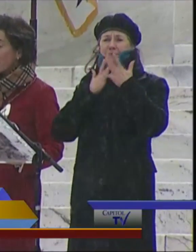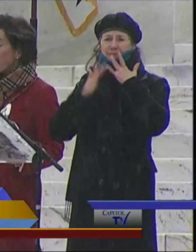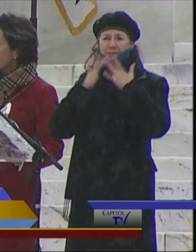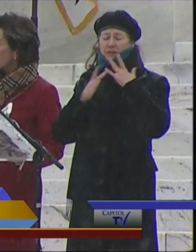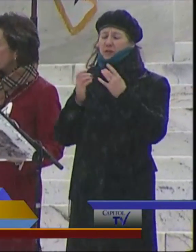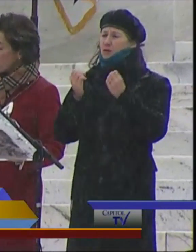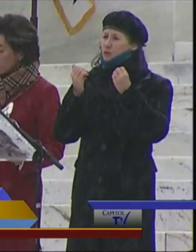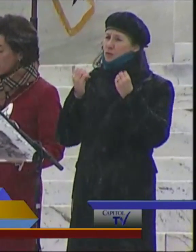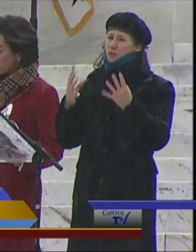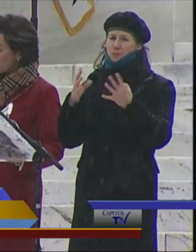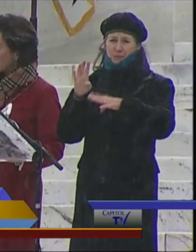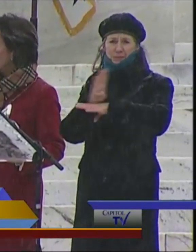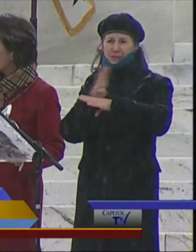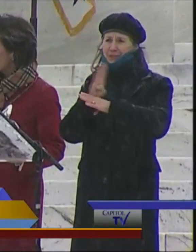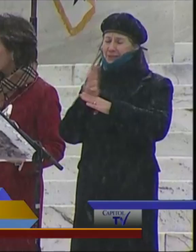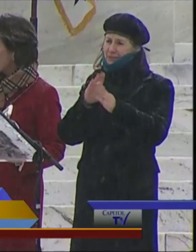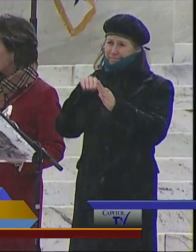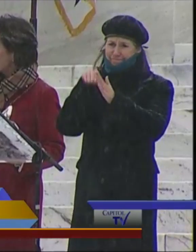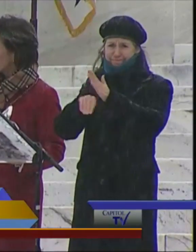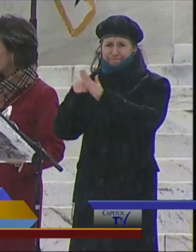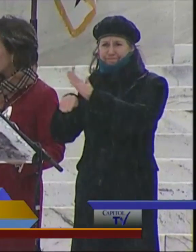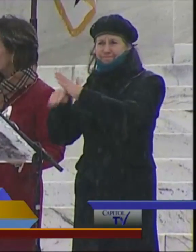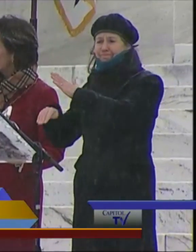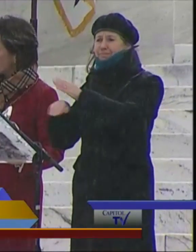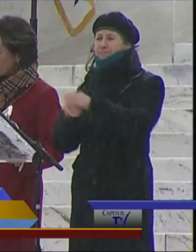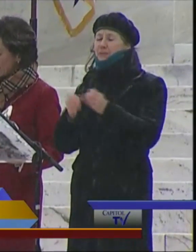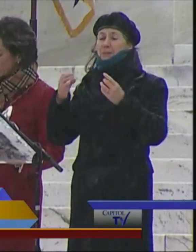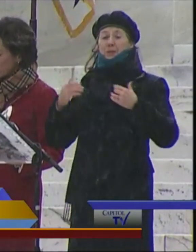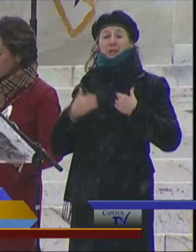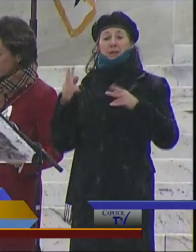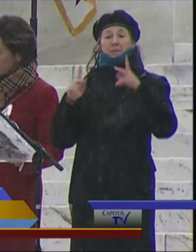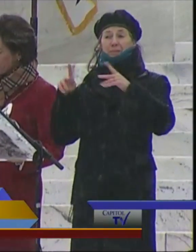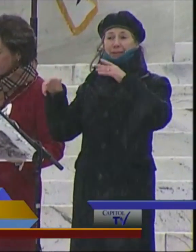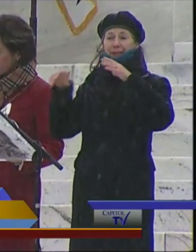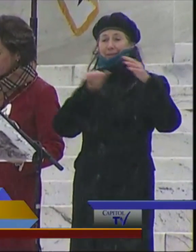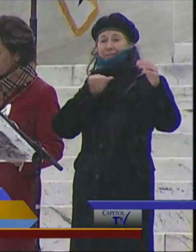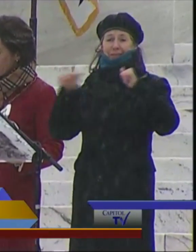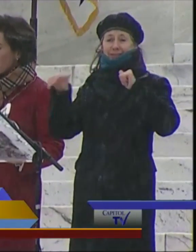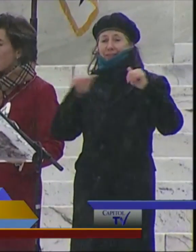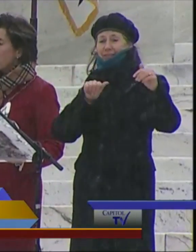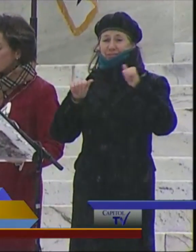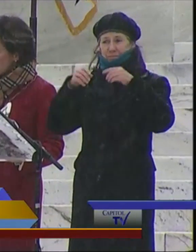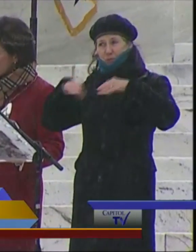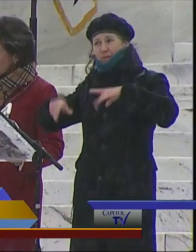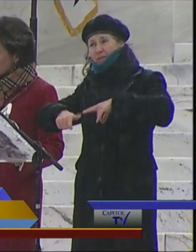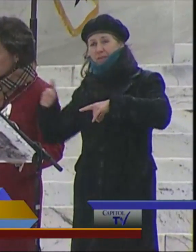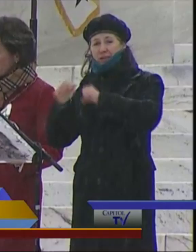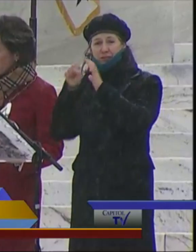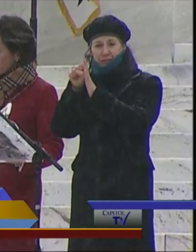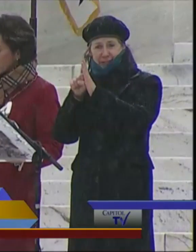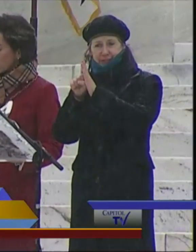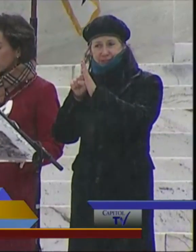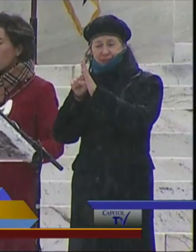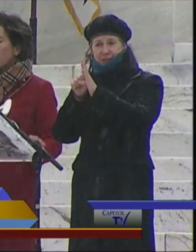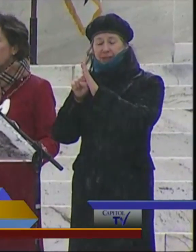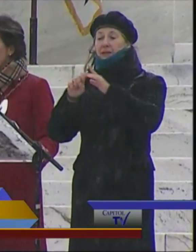And far too many young people are leaving our state to seek opportunity elsewhere. But just as troubling